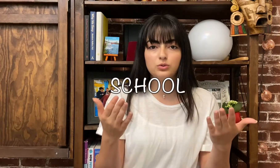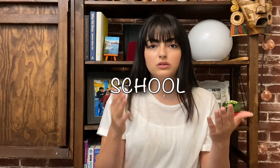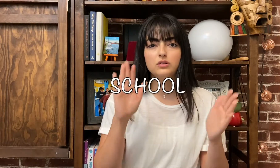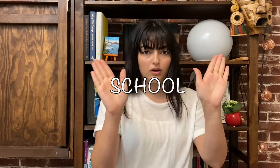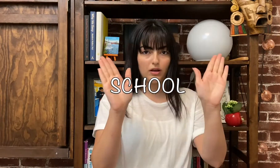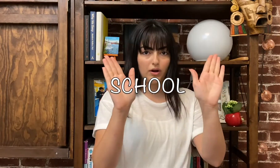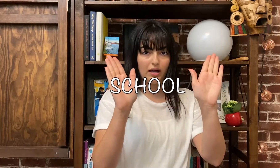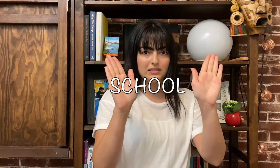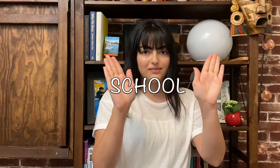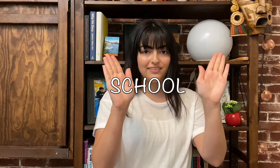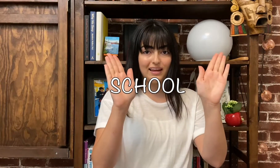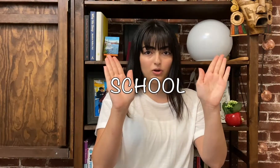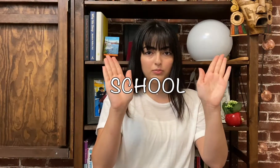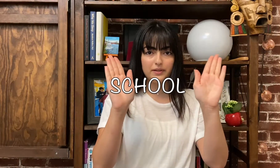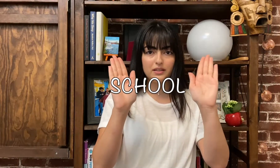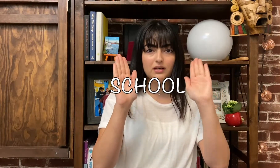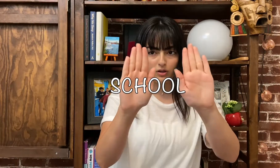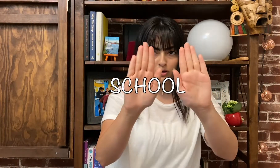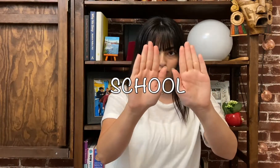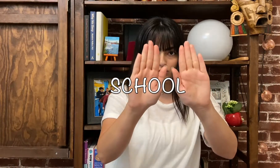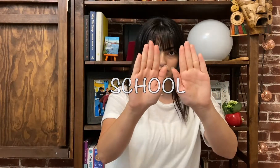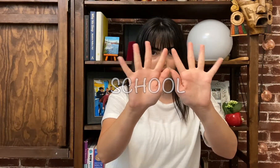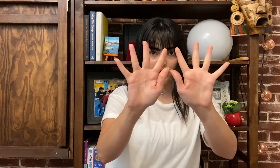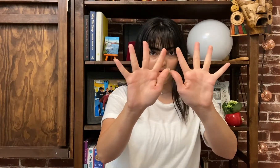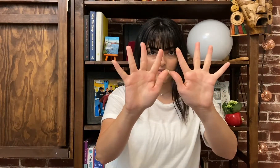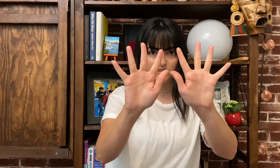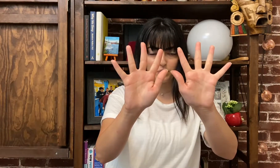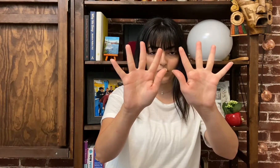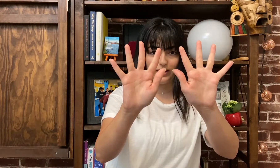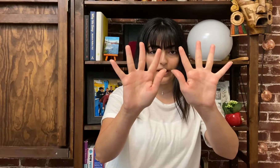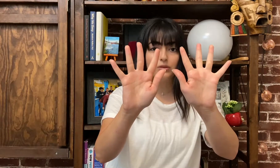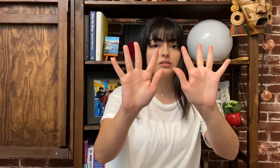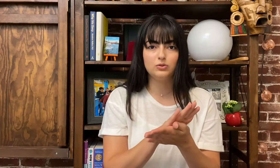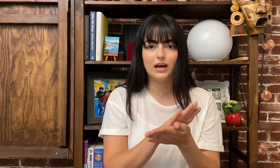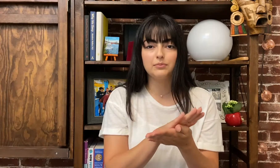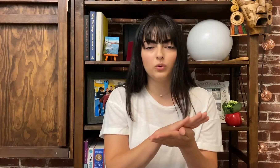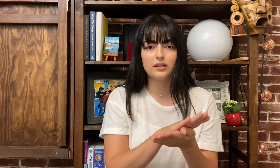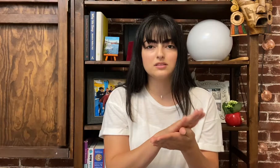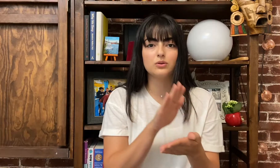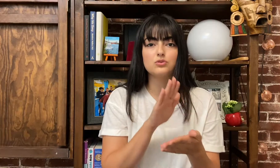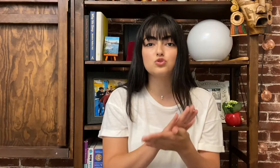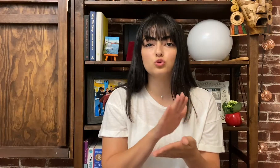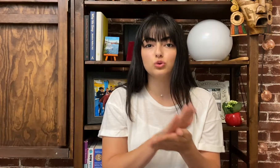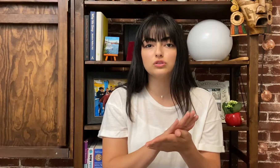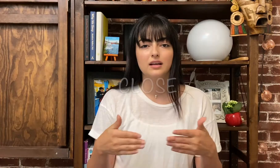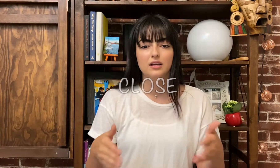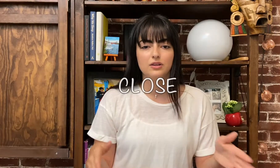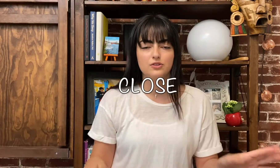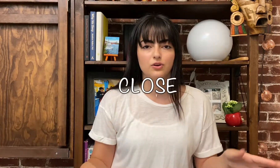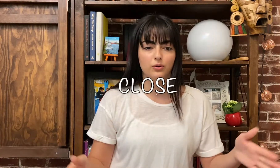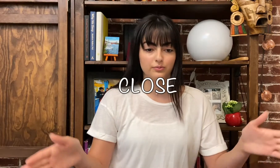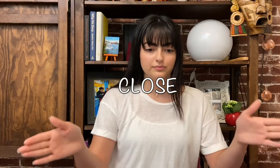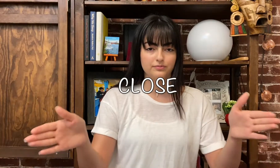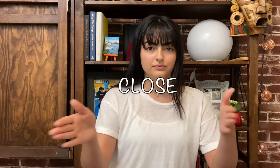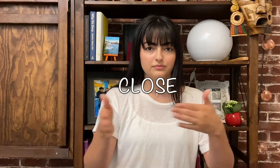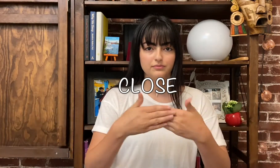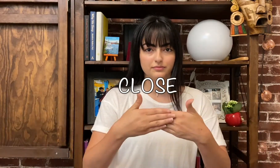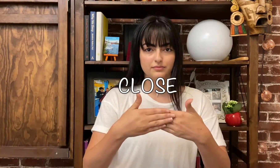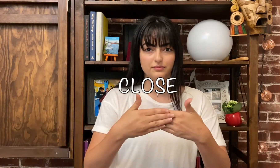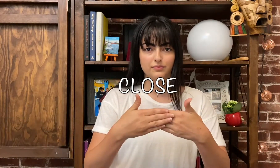School, your hands flat open, close, not spread out. You tap twice, so schools. So